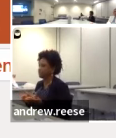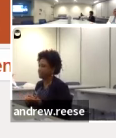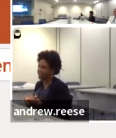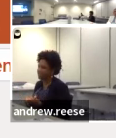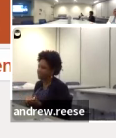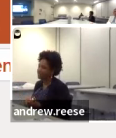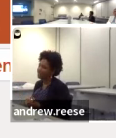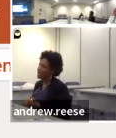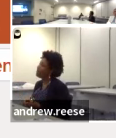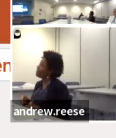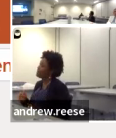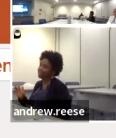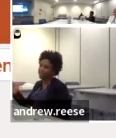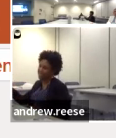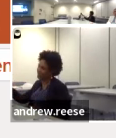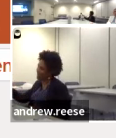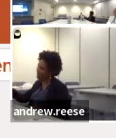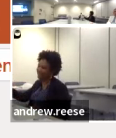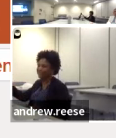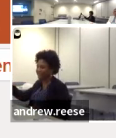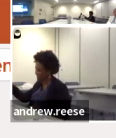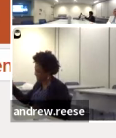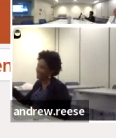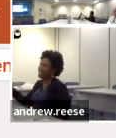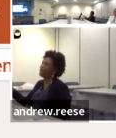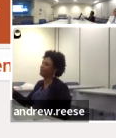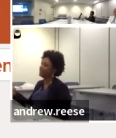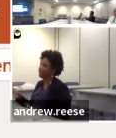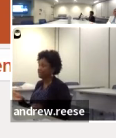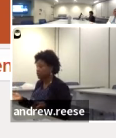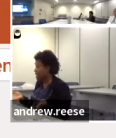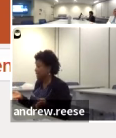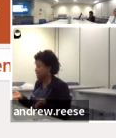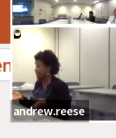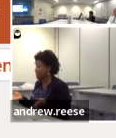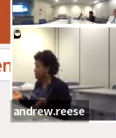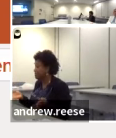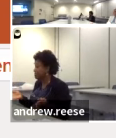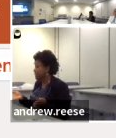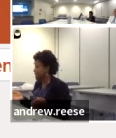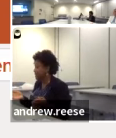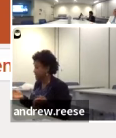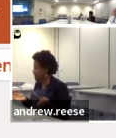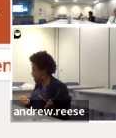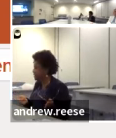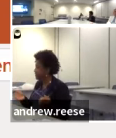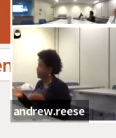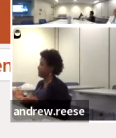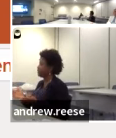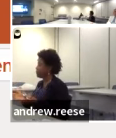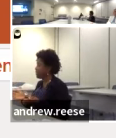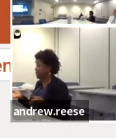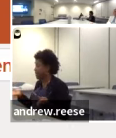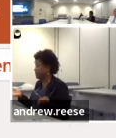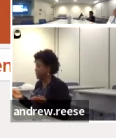external customers, I'd rather you take a mental health, they just take the day off. So now let's say the client or